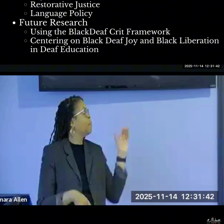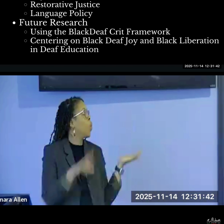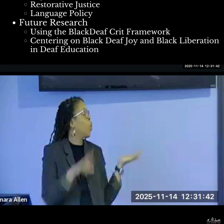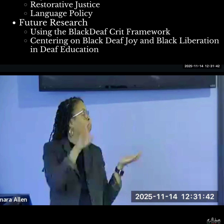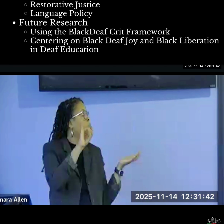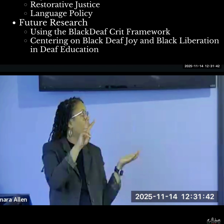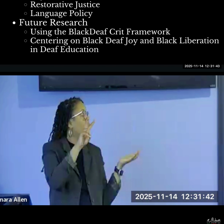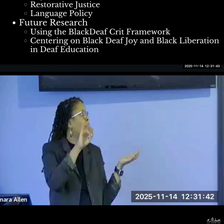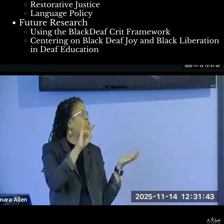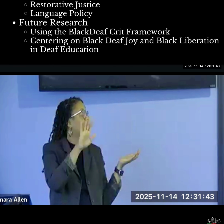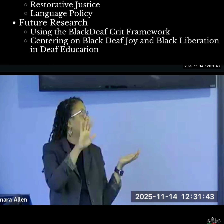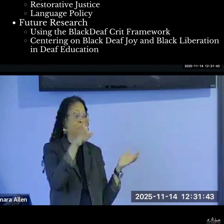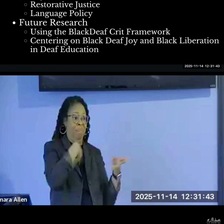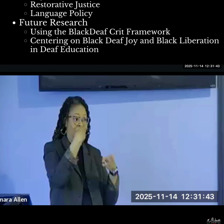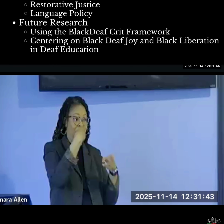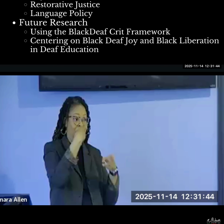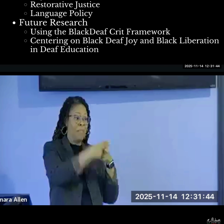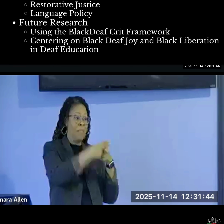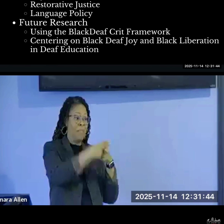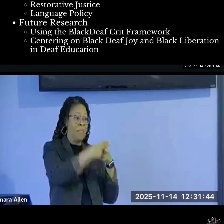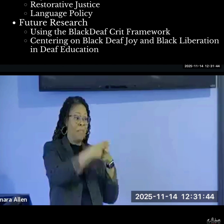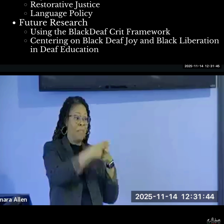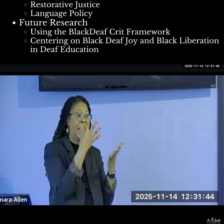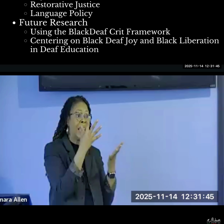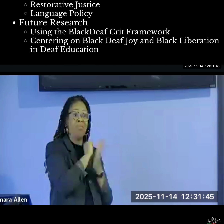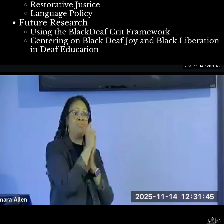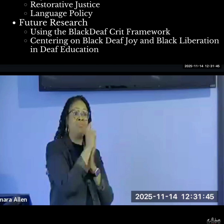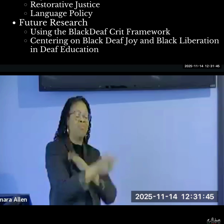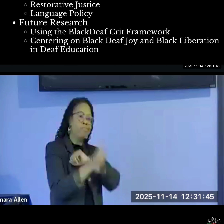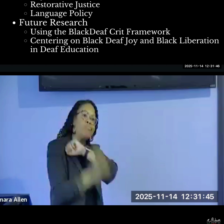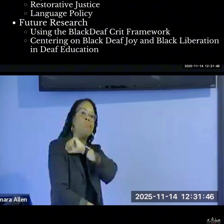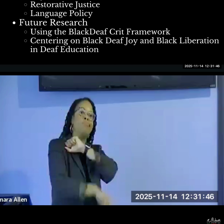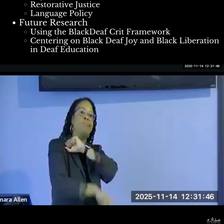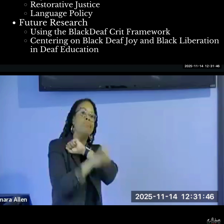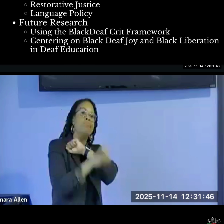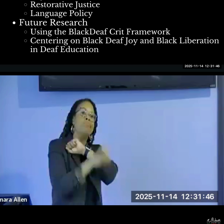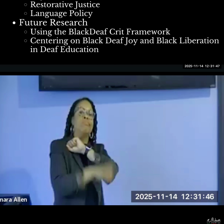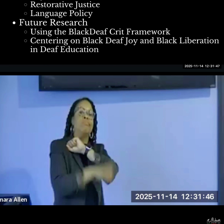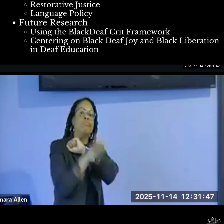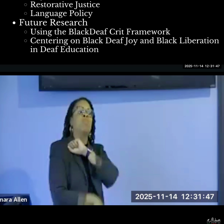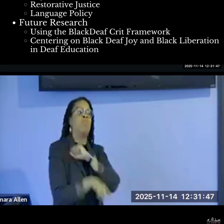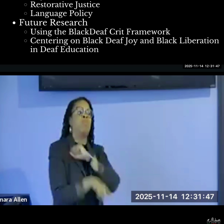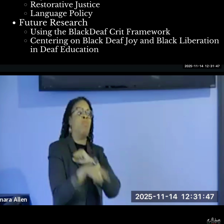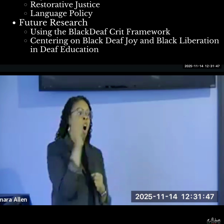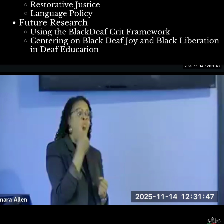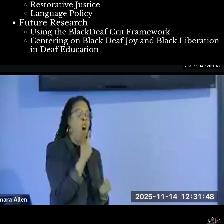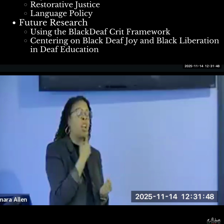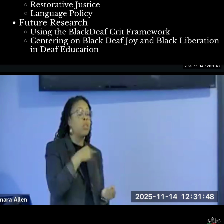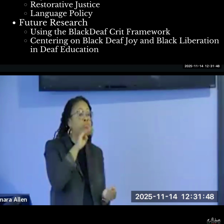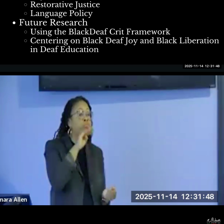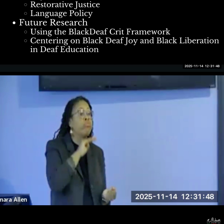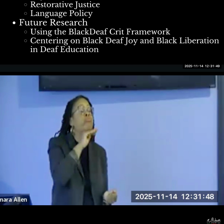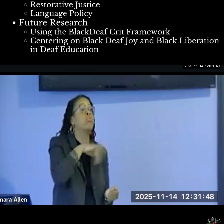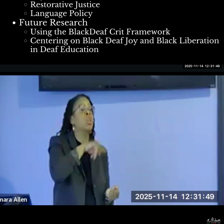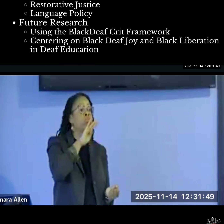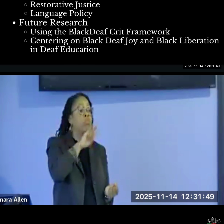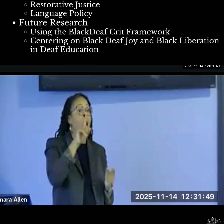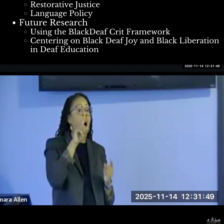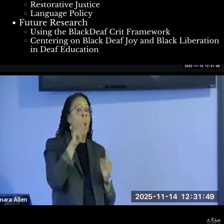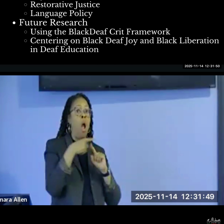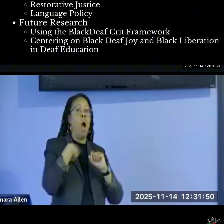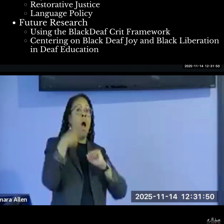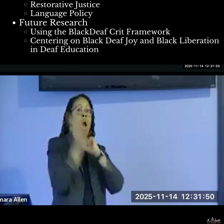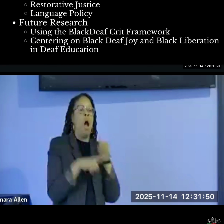Policy reforms, restorative justice. Again, many of the participants